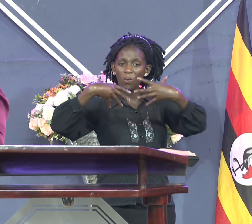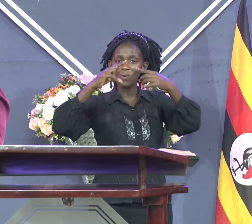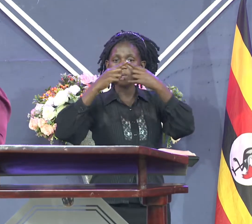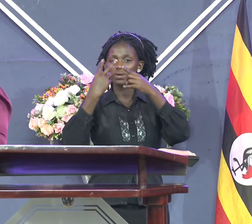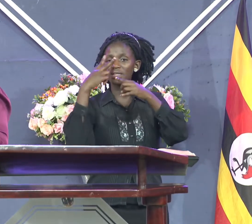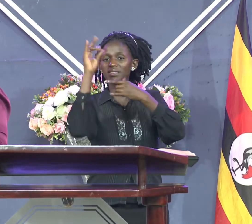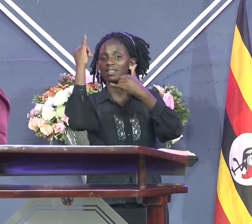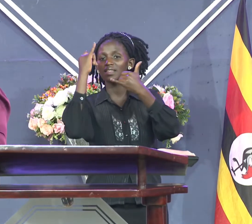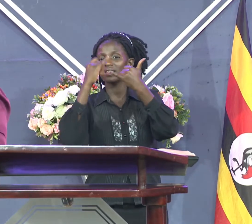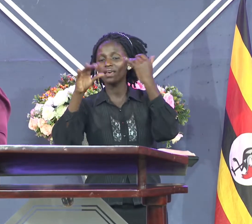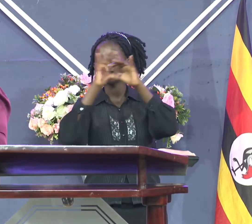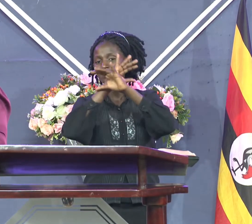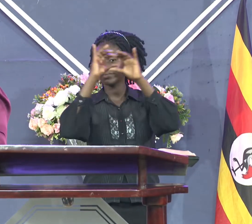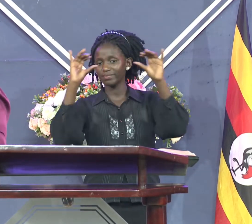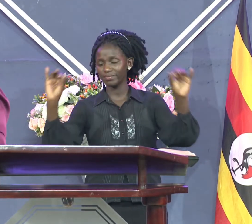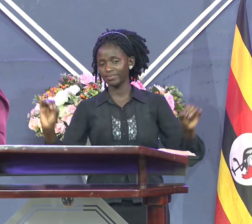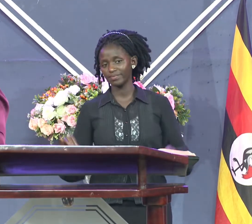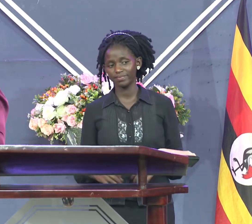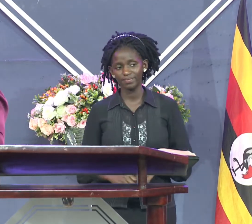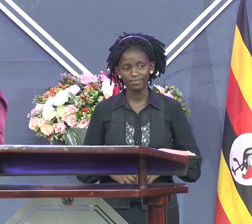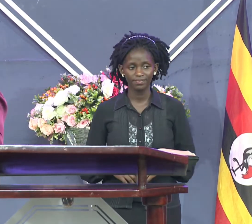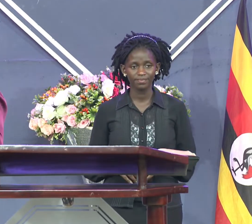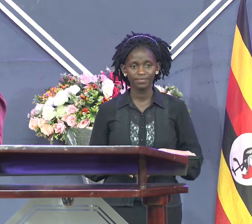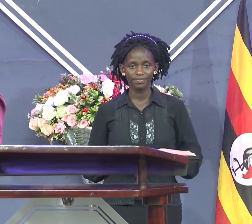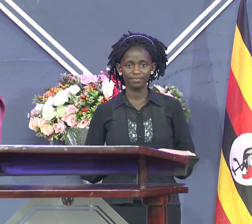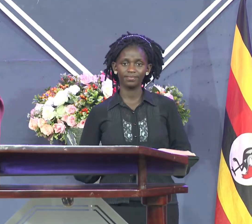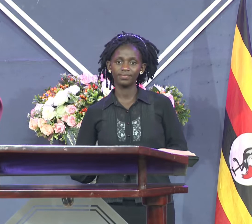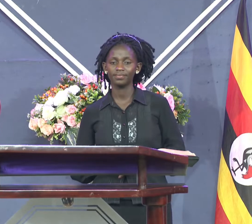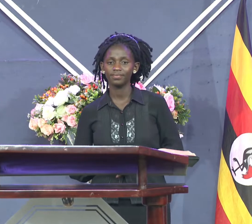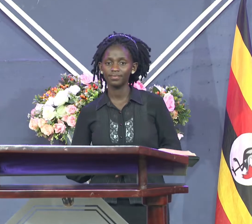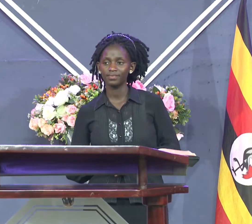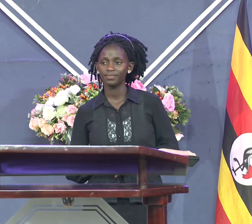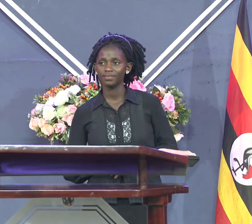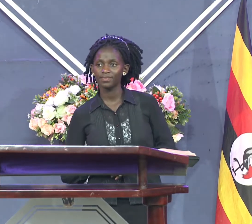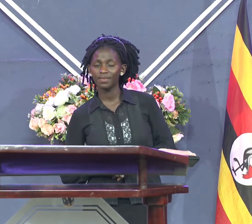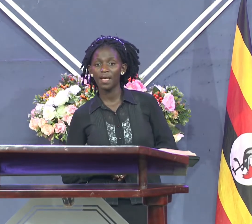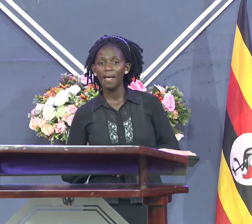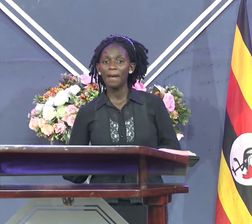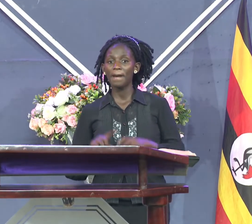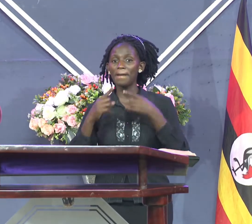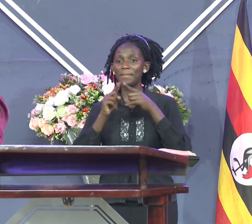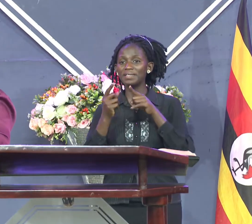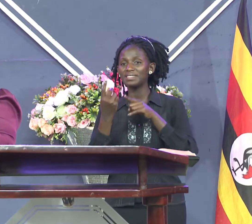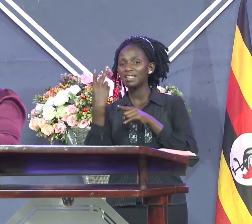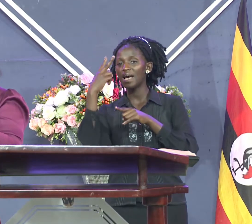then I saw a very small thread that was going, but I couldn't see its end.